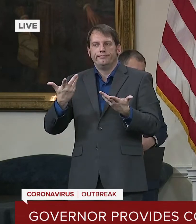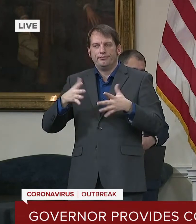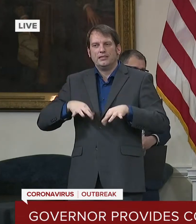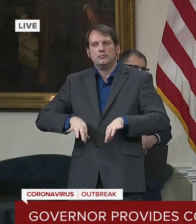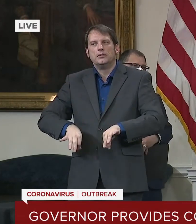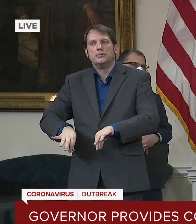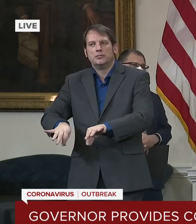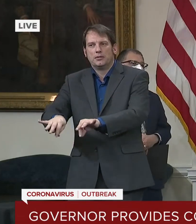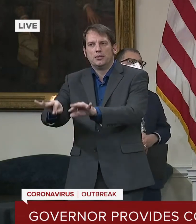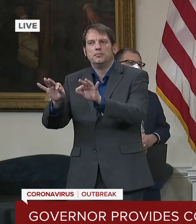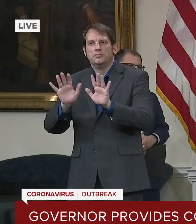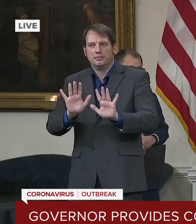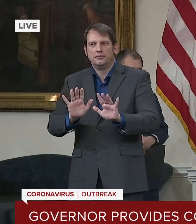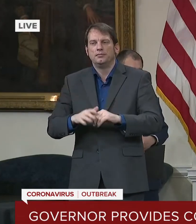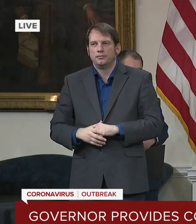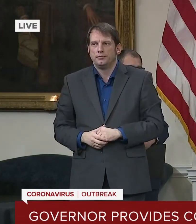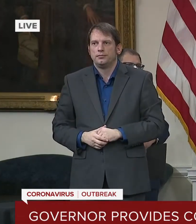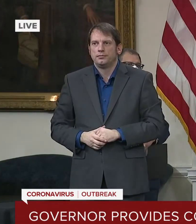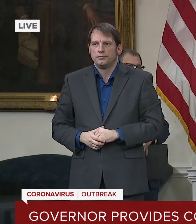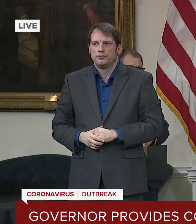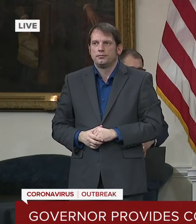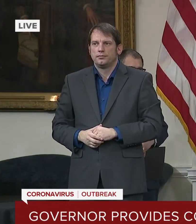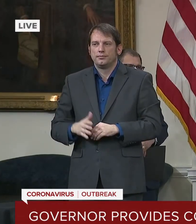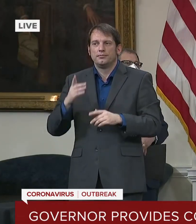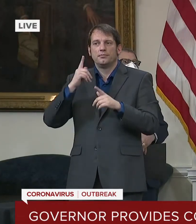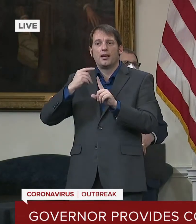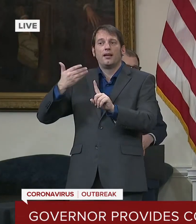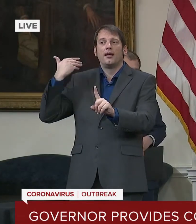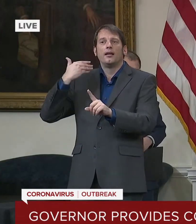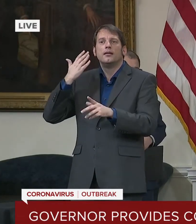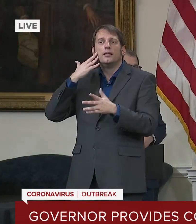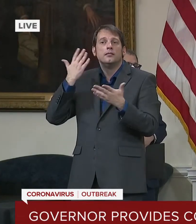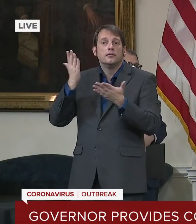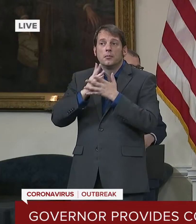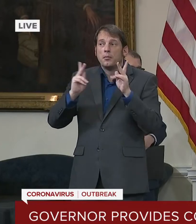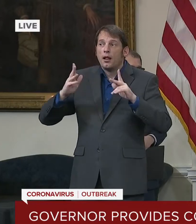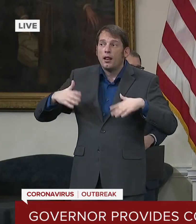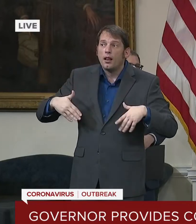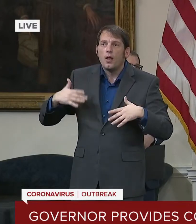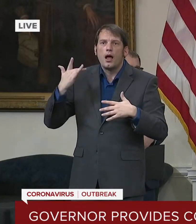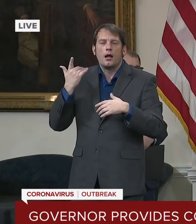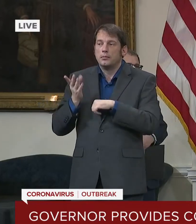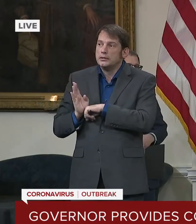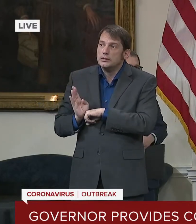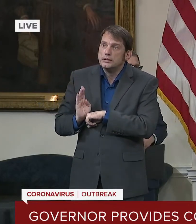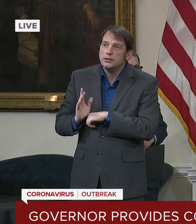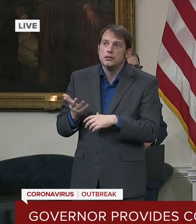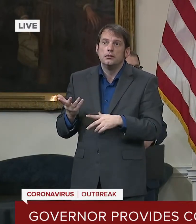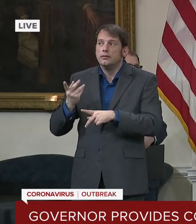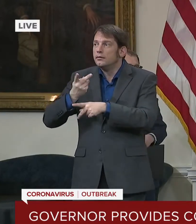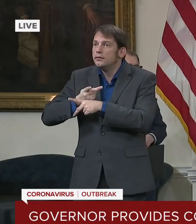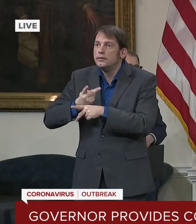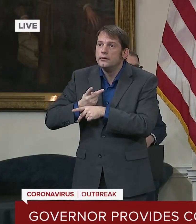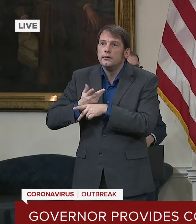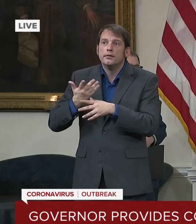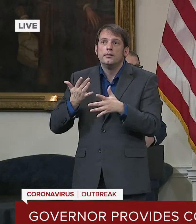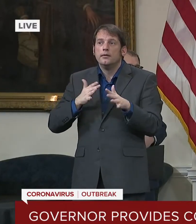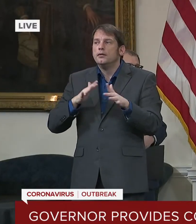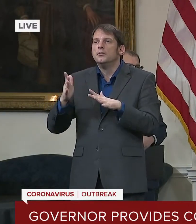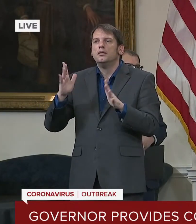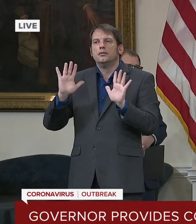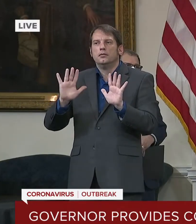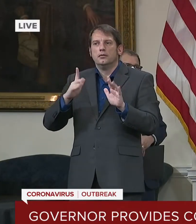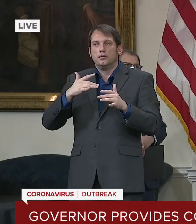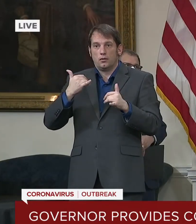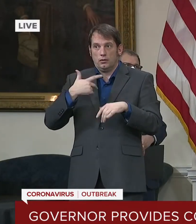they were in critical positions and busy taking care of patients, maybe they waited for the first round, and they're now picking up the